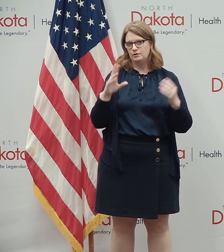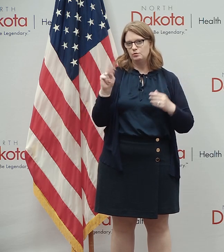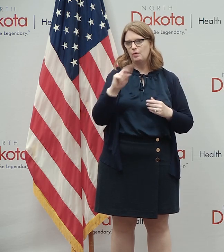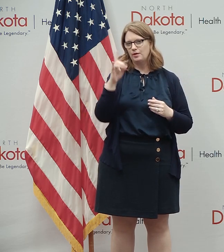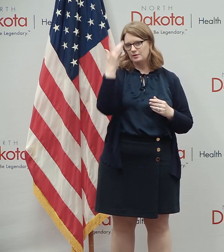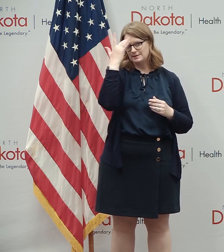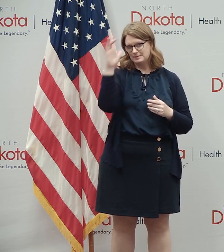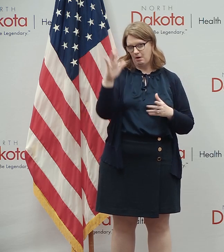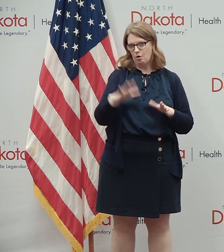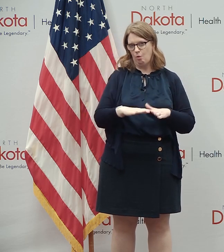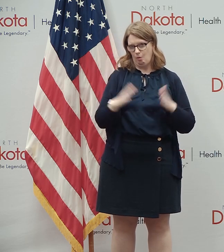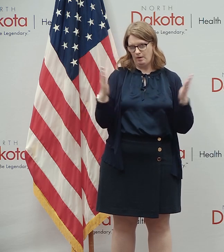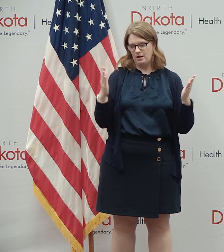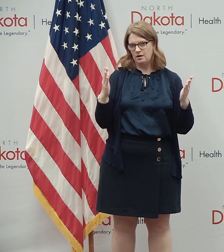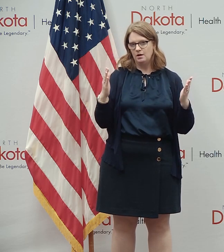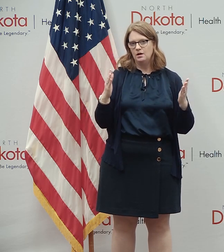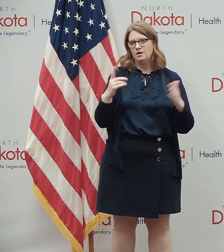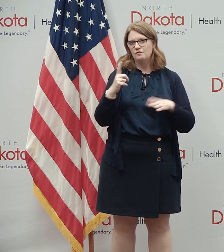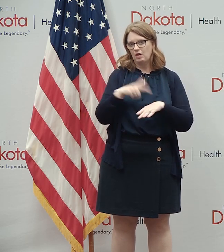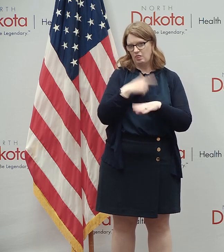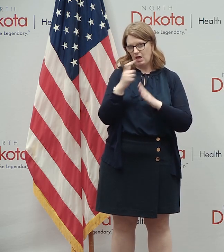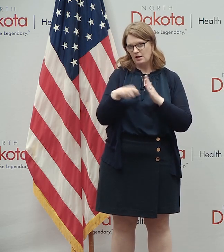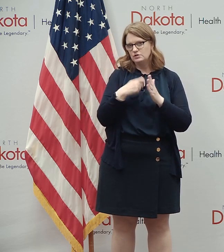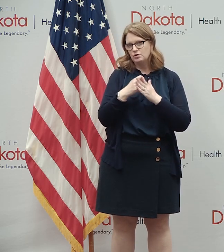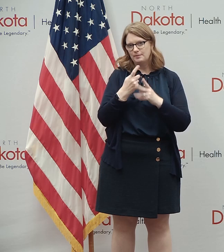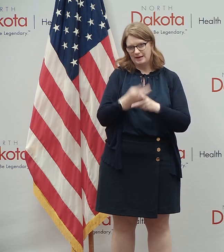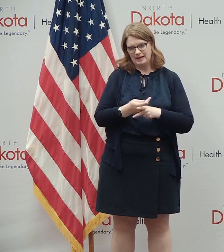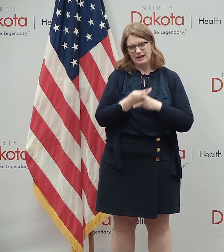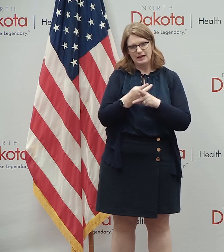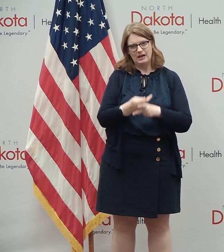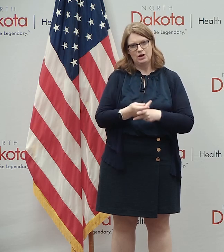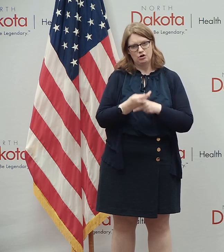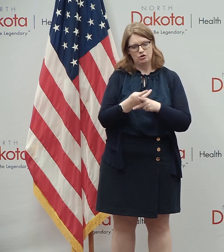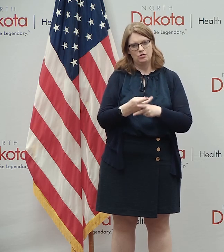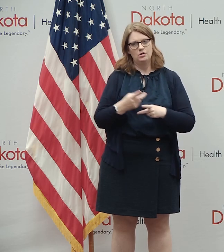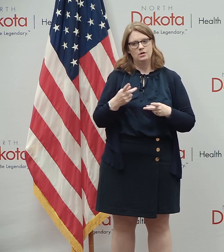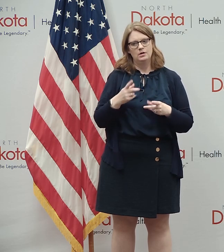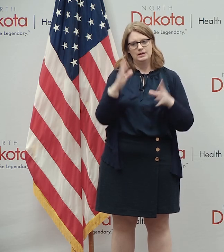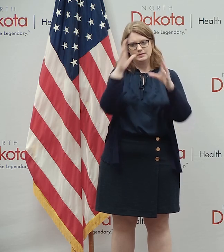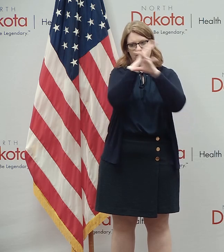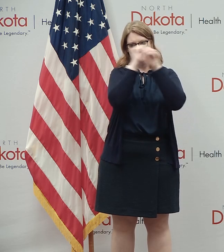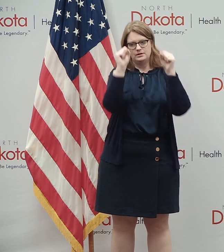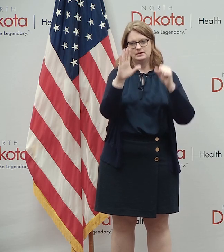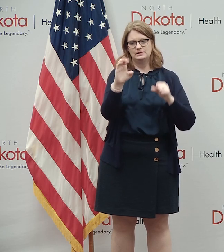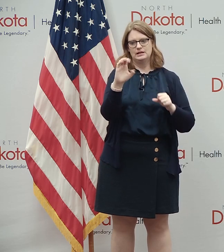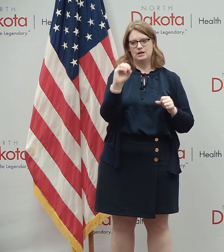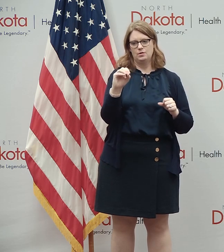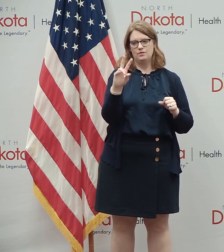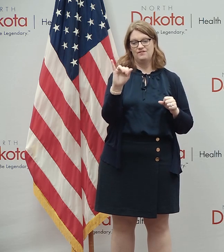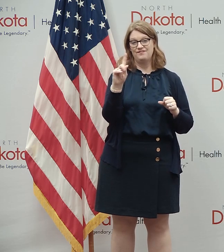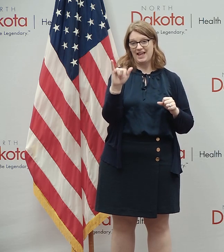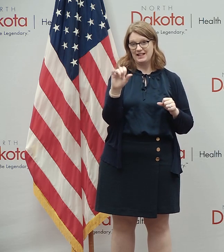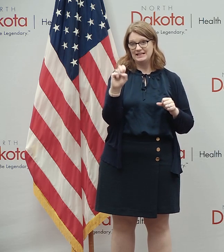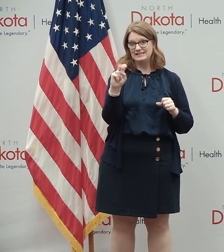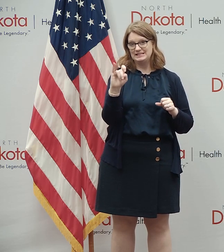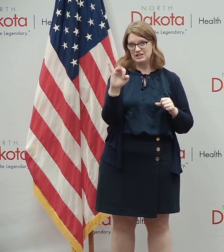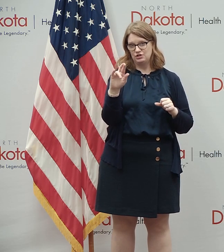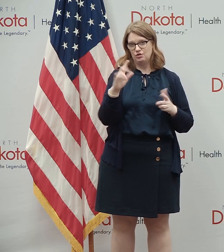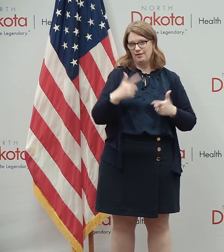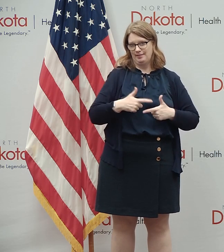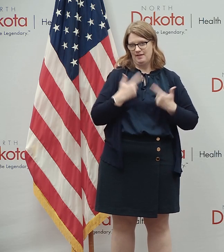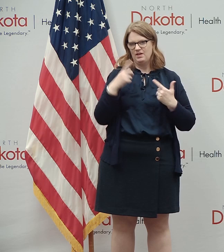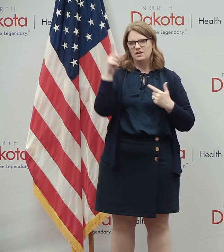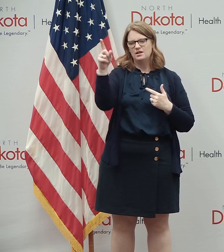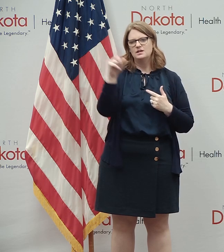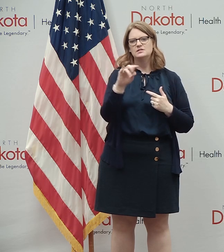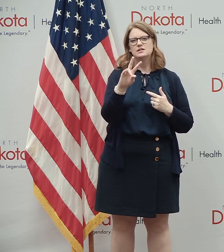Smart reopening for long-term care, is President and CEO of Valley Senior Living, which is a